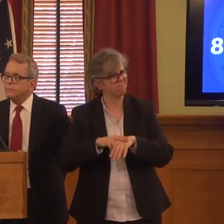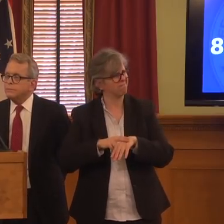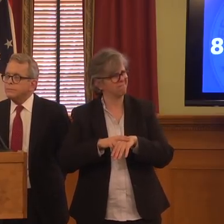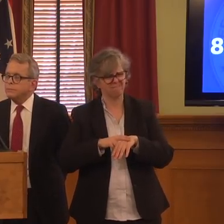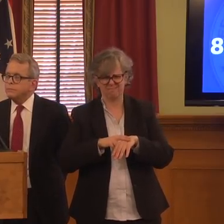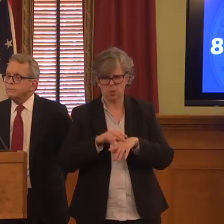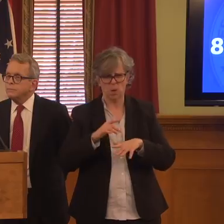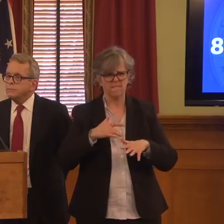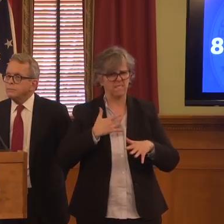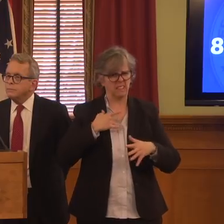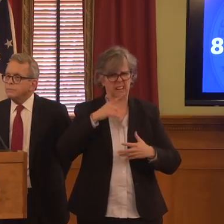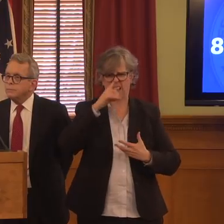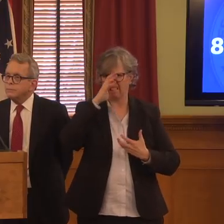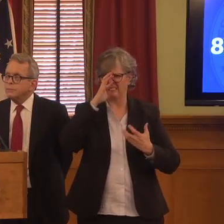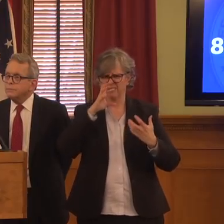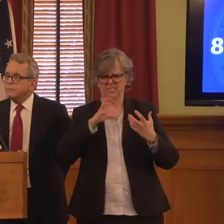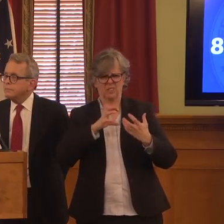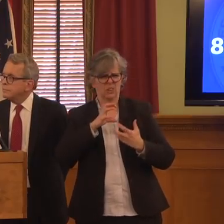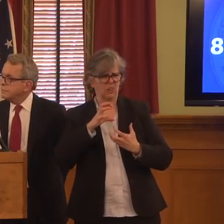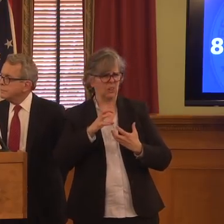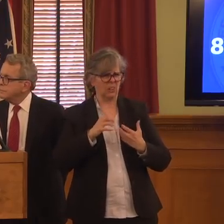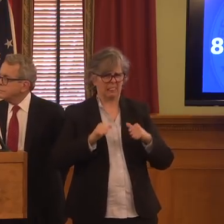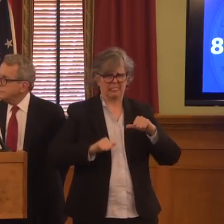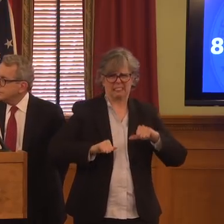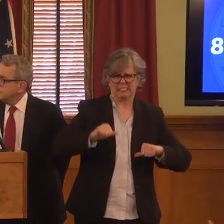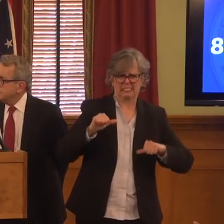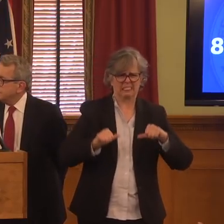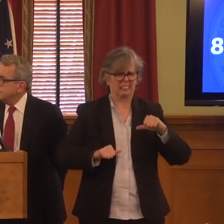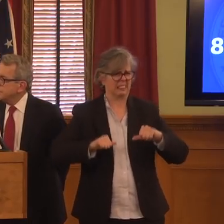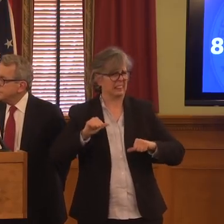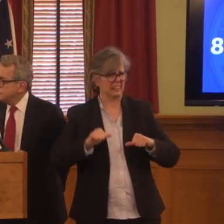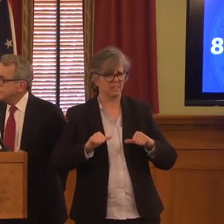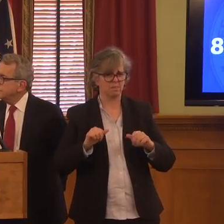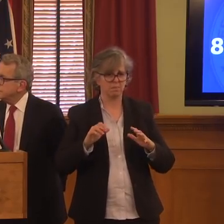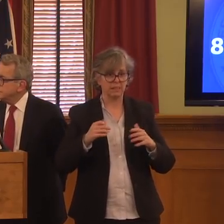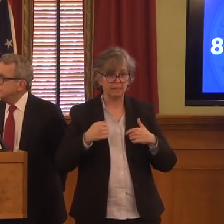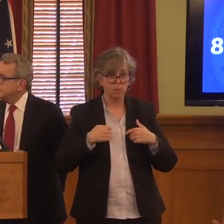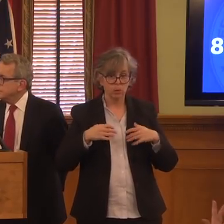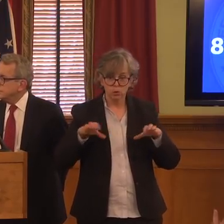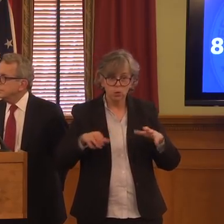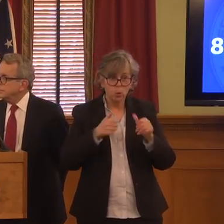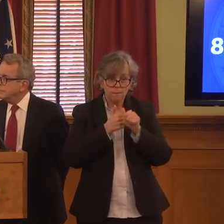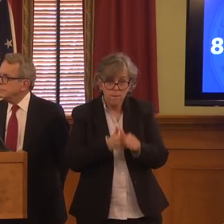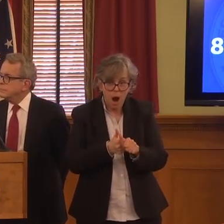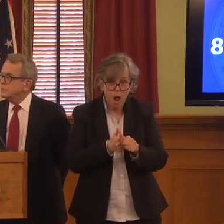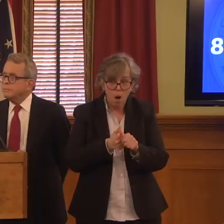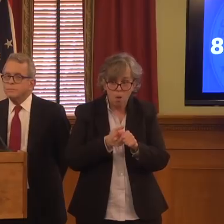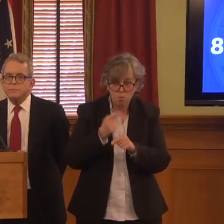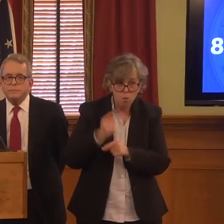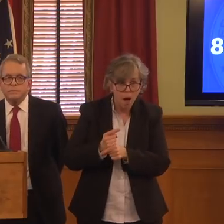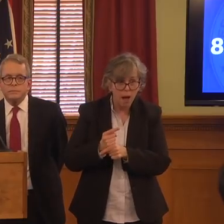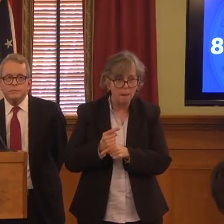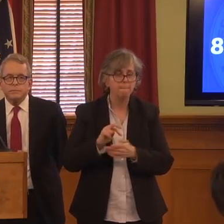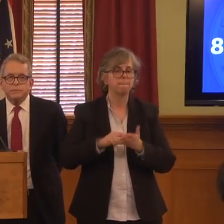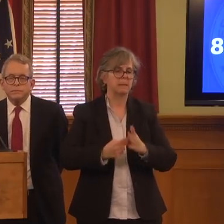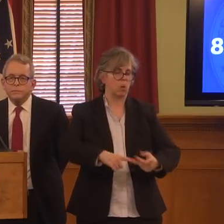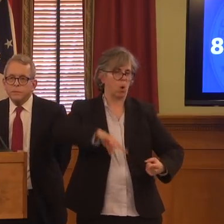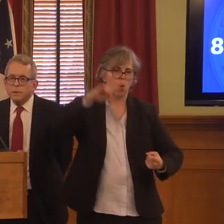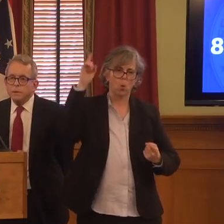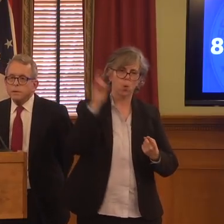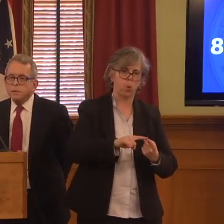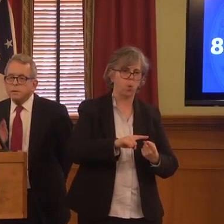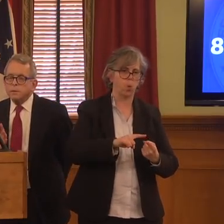Doing this right, even 80% right, will decrease that blue curve, and it will make all the difference. It won't be